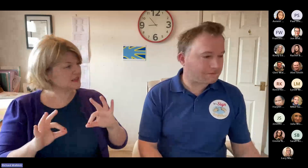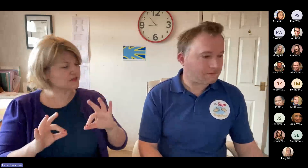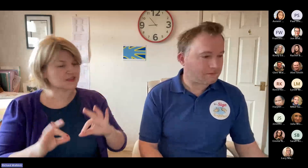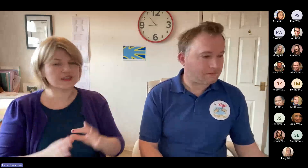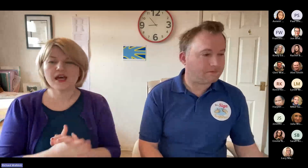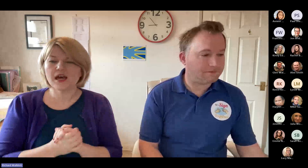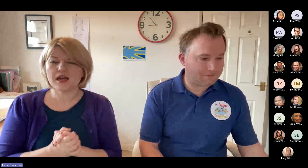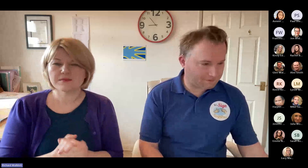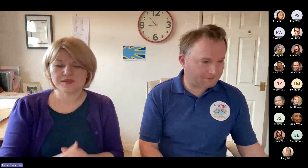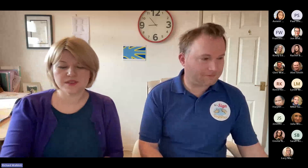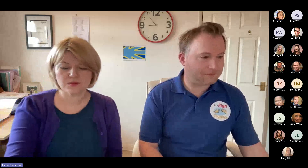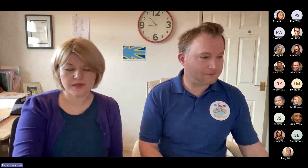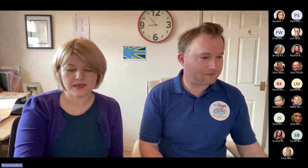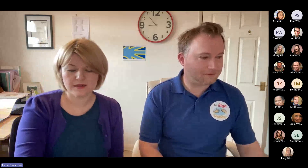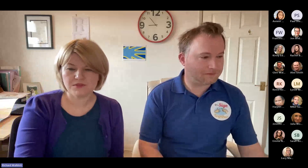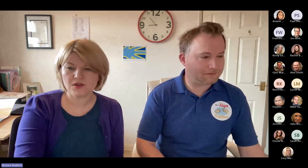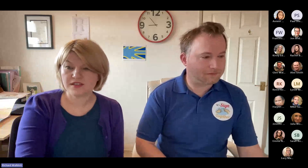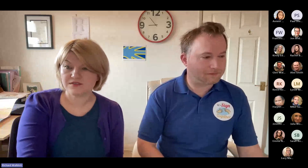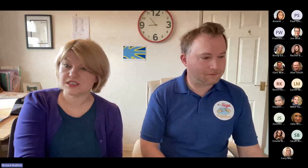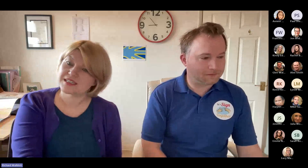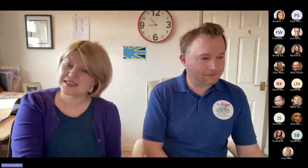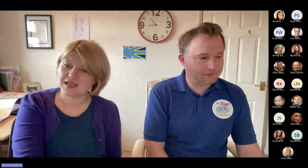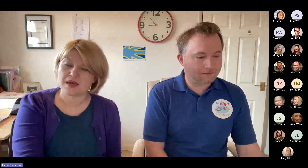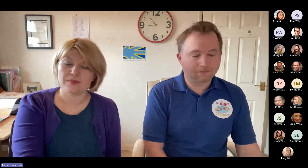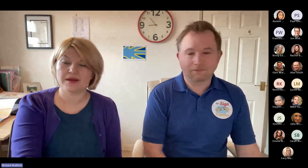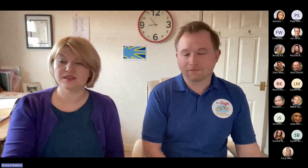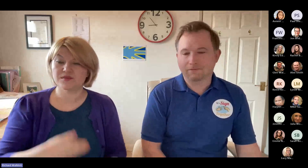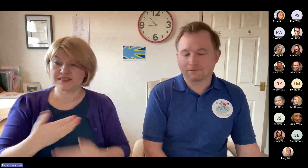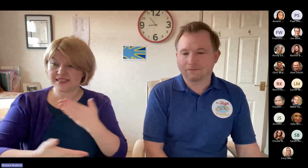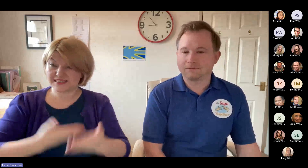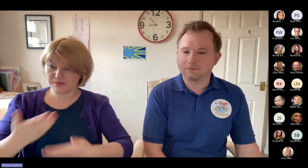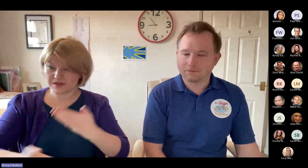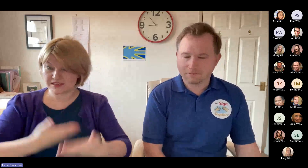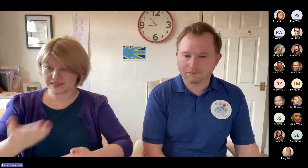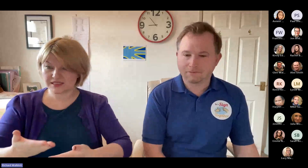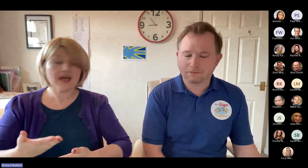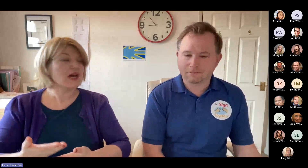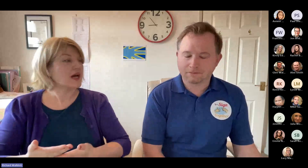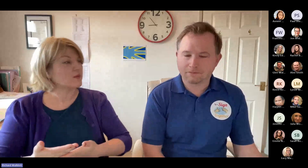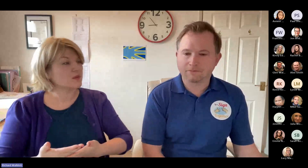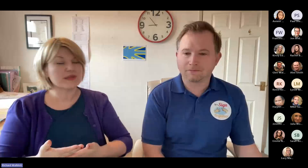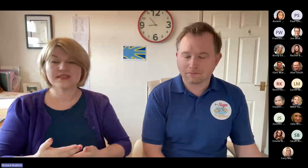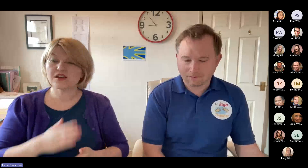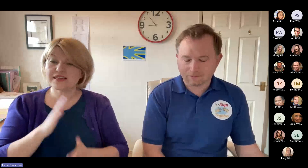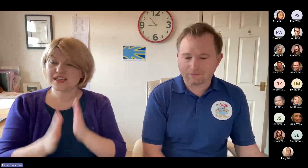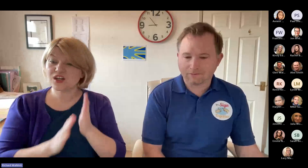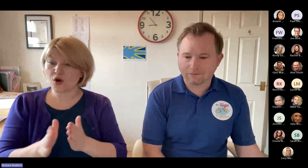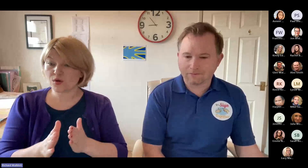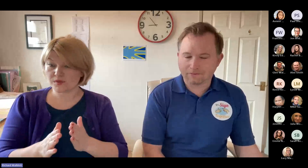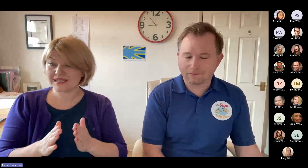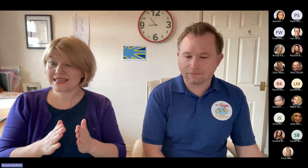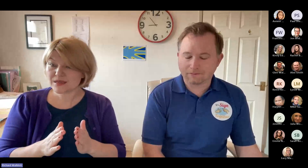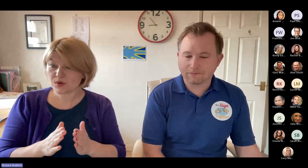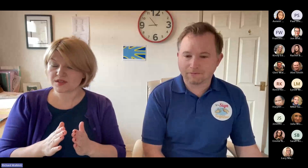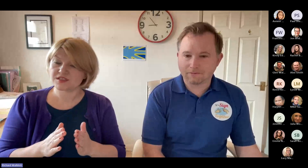Thank you, Richard. So we'll be talking to Richard later about some of his experiences, and we'll be signing along with the keywords